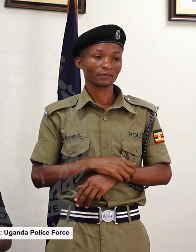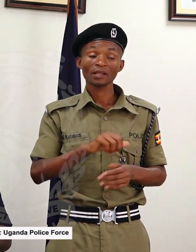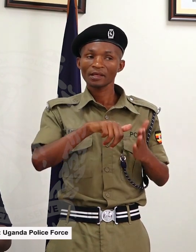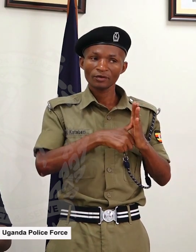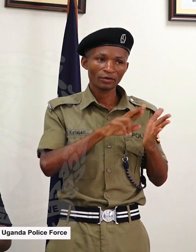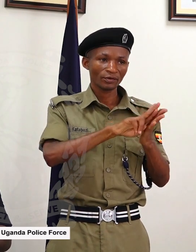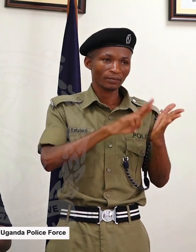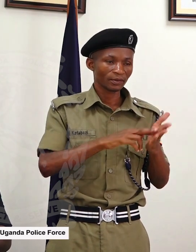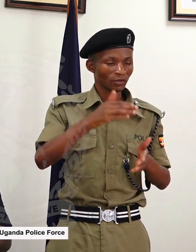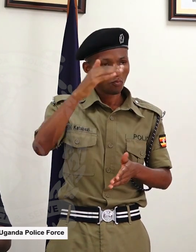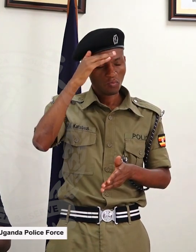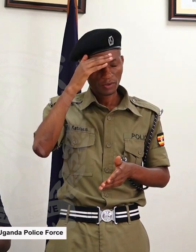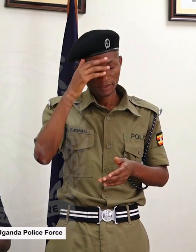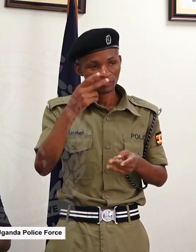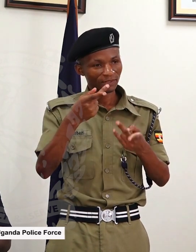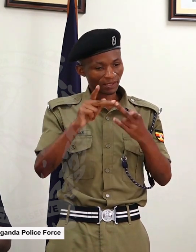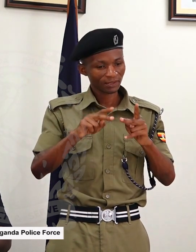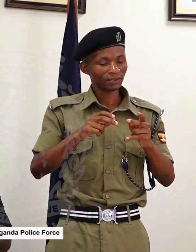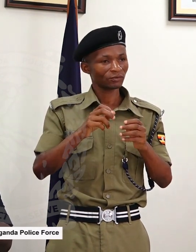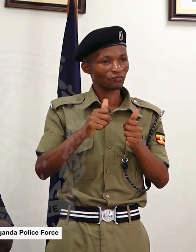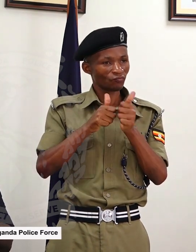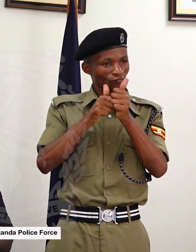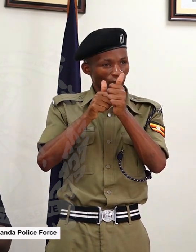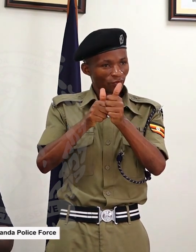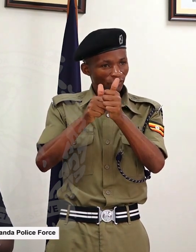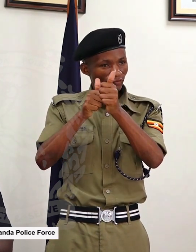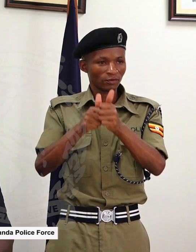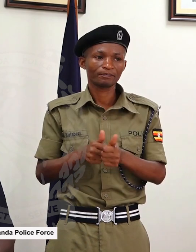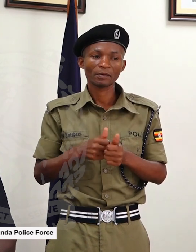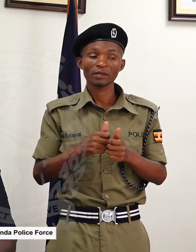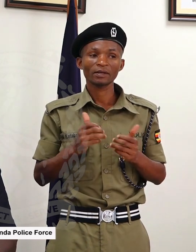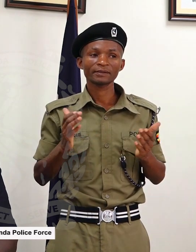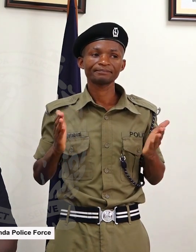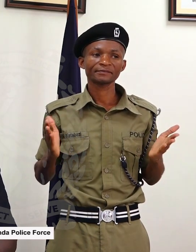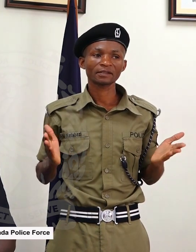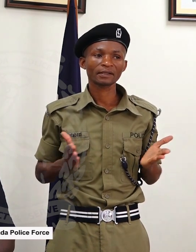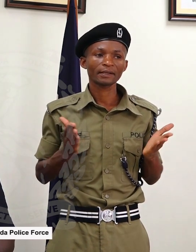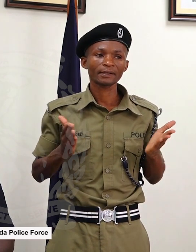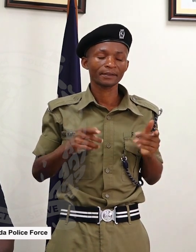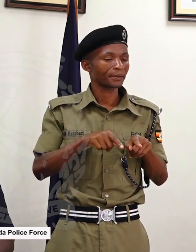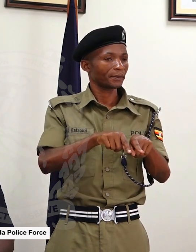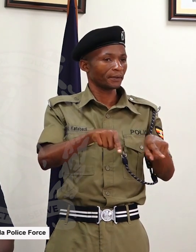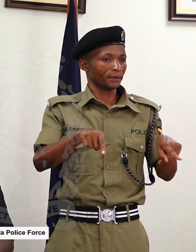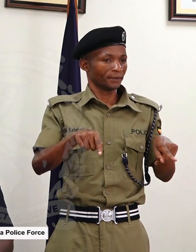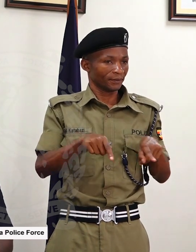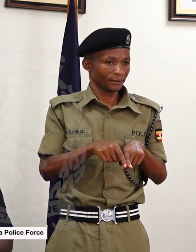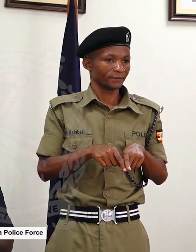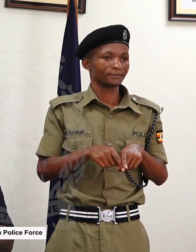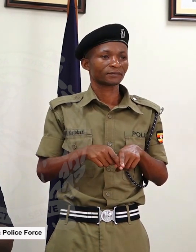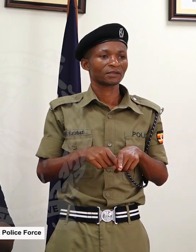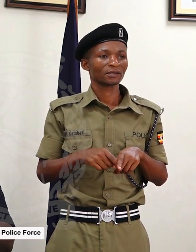tracking down these kidnappers. But what encouraged us was that it turned into